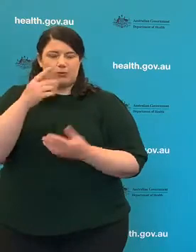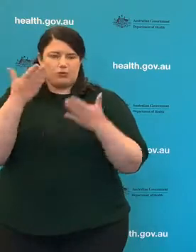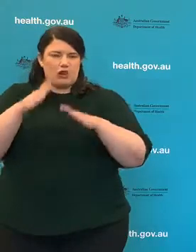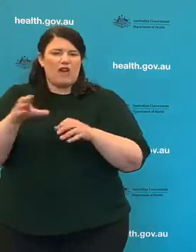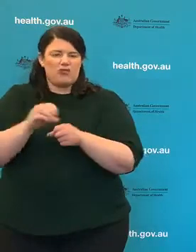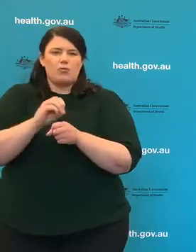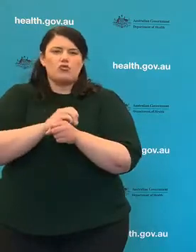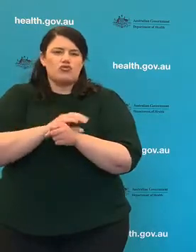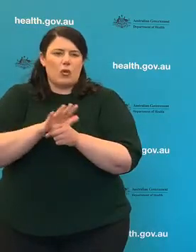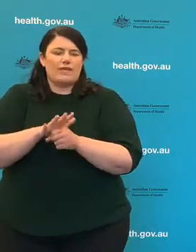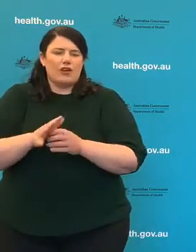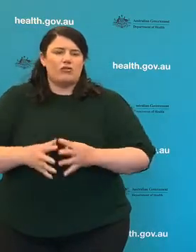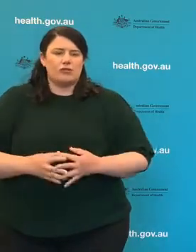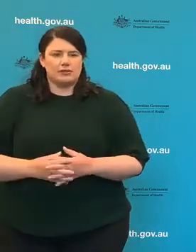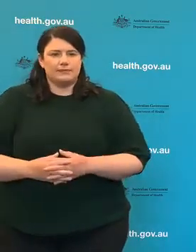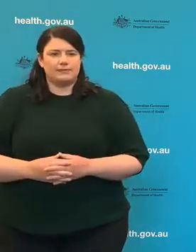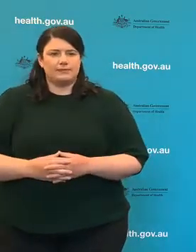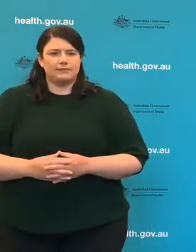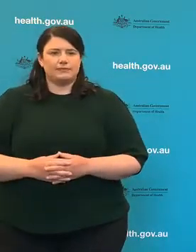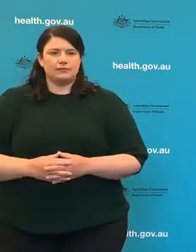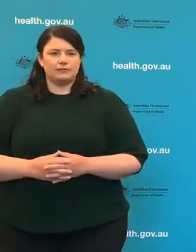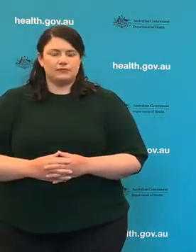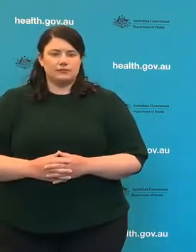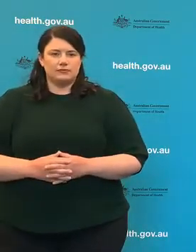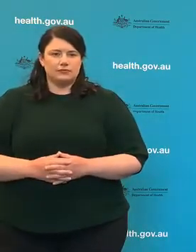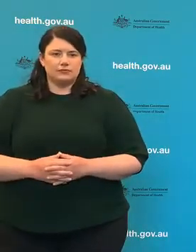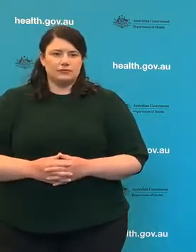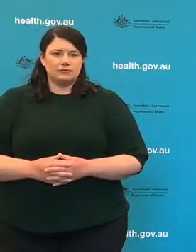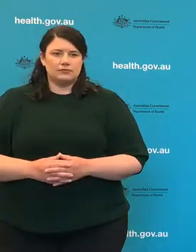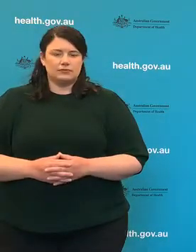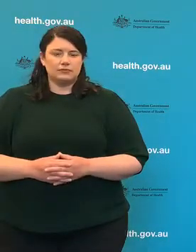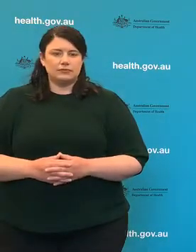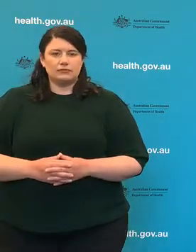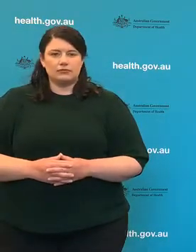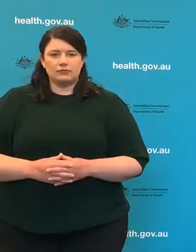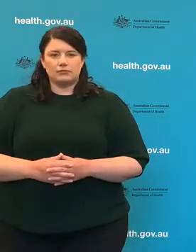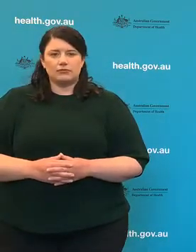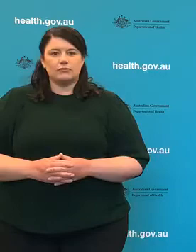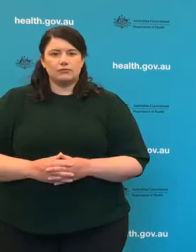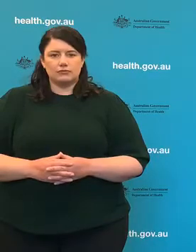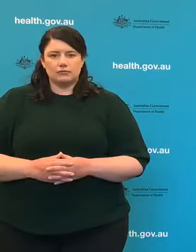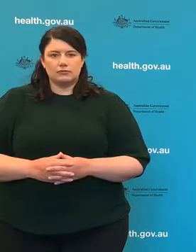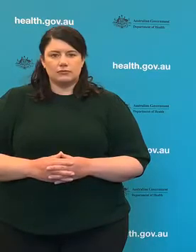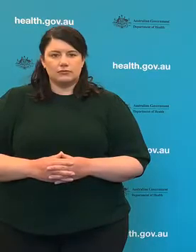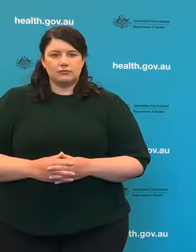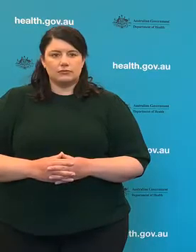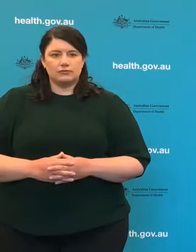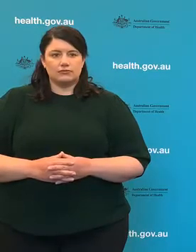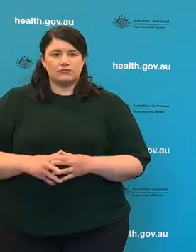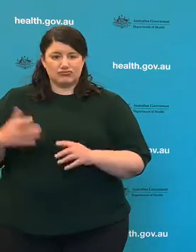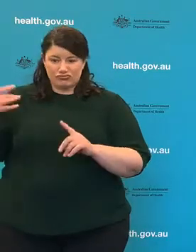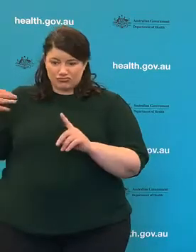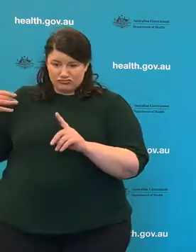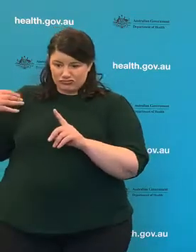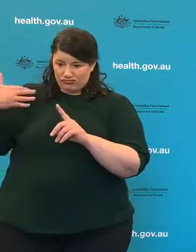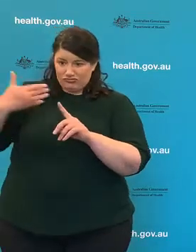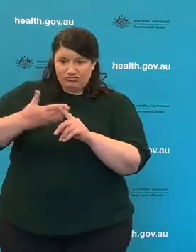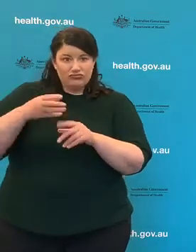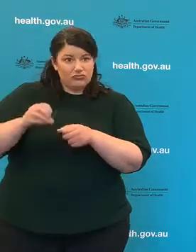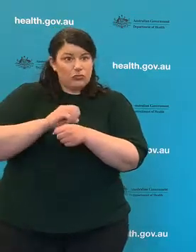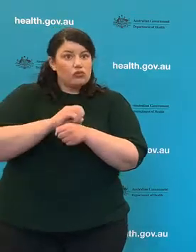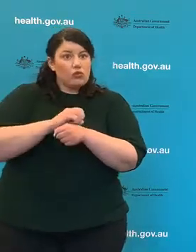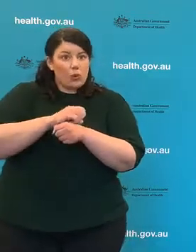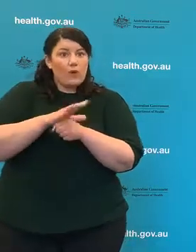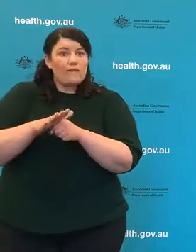I'd like to focus again, as we have done so many occasions during this COVID-19 pandemic,